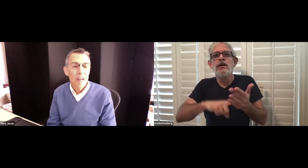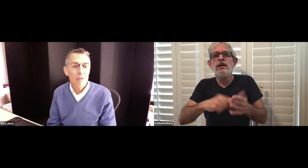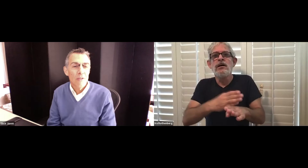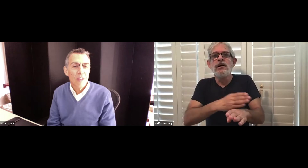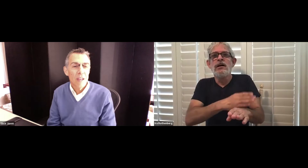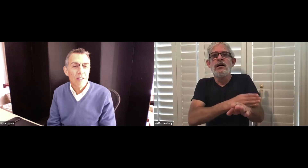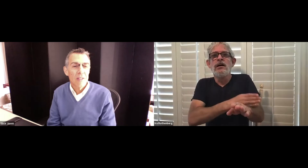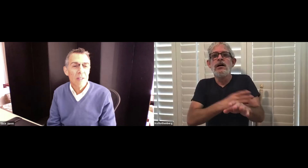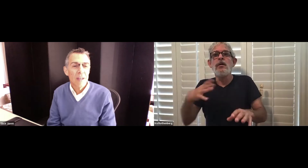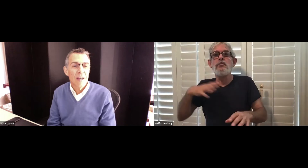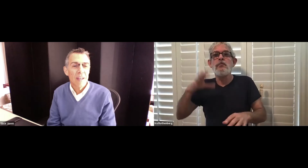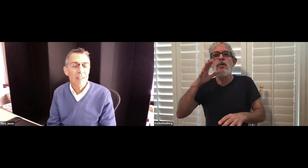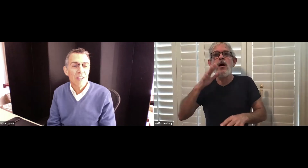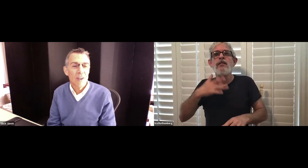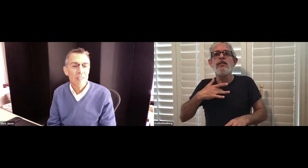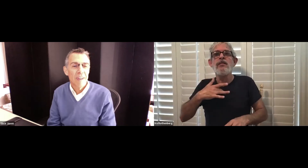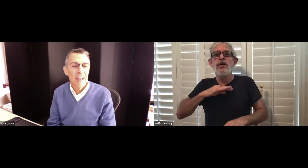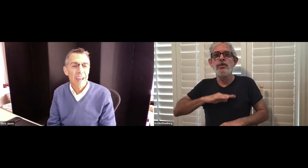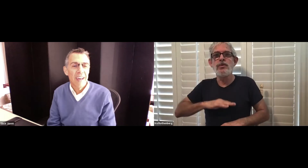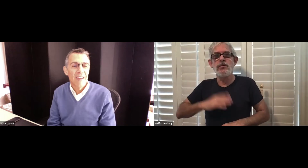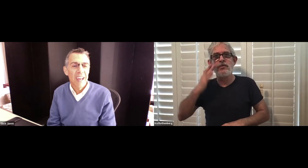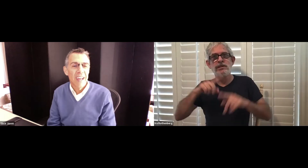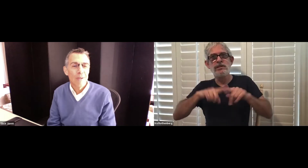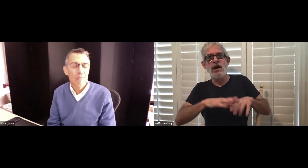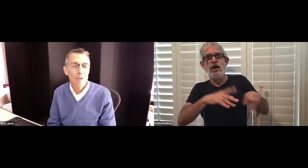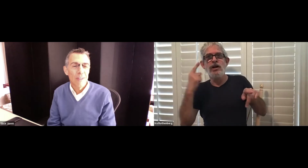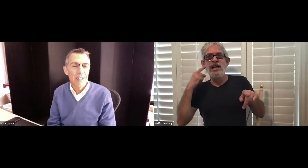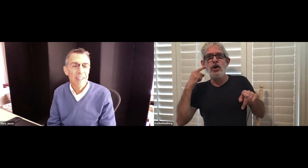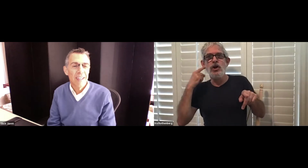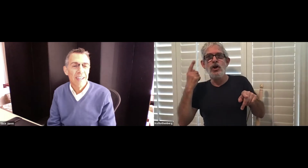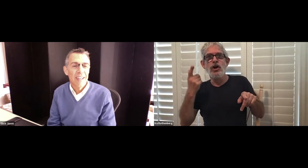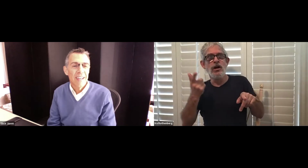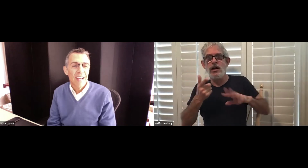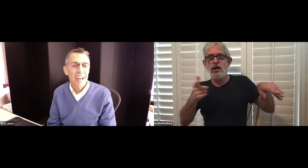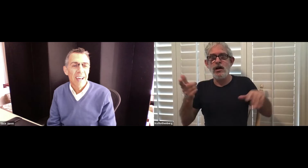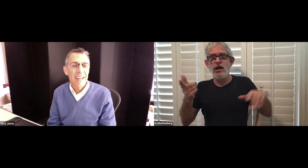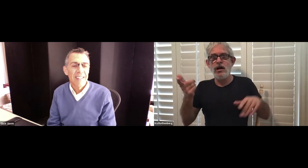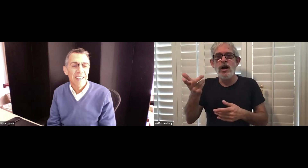few days, she noticed that my aunt was improving. And